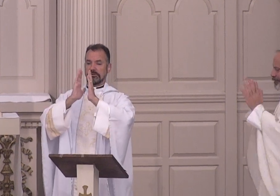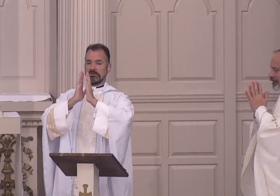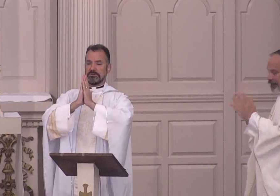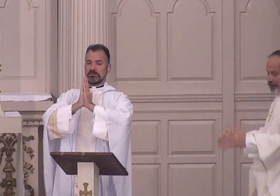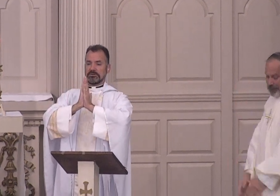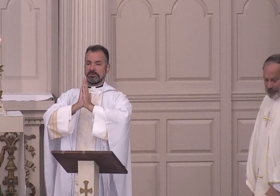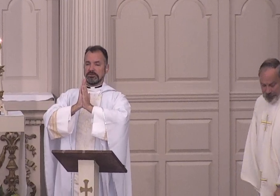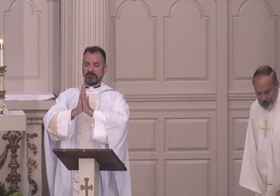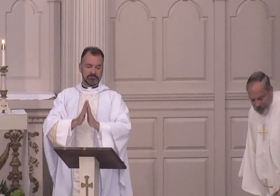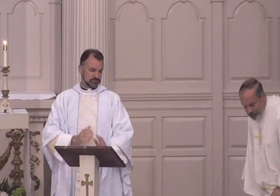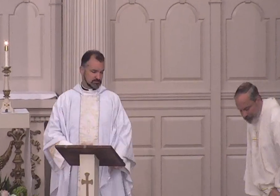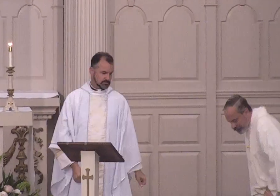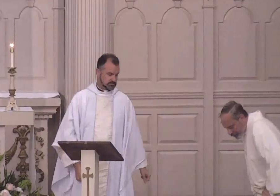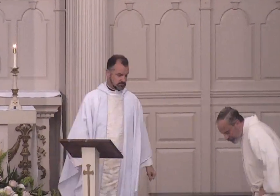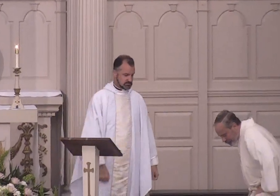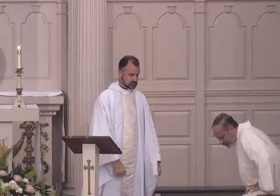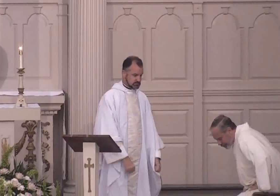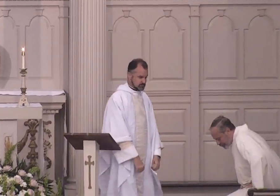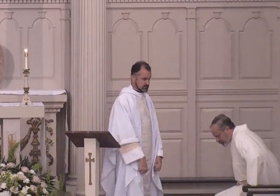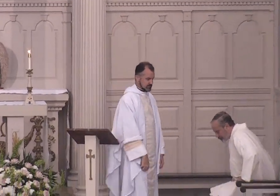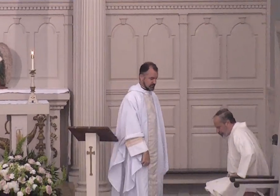ever.